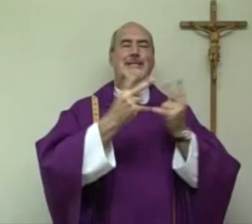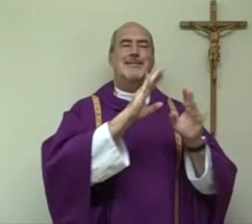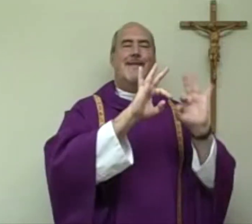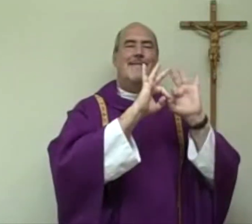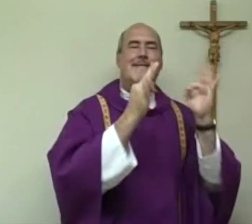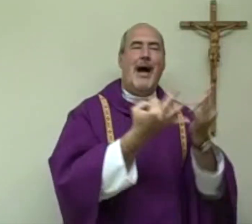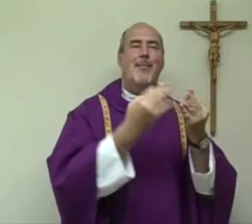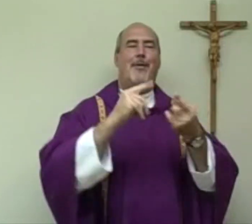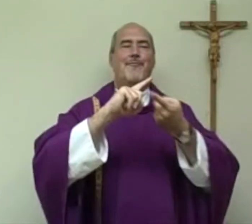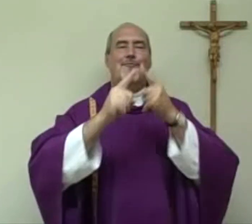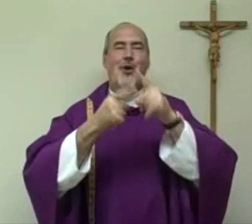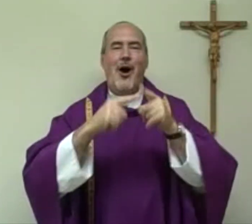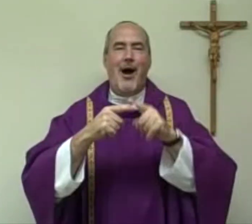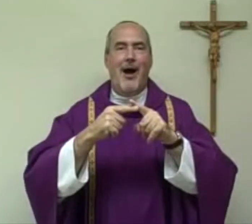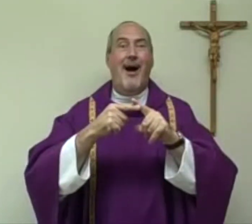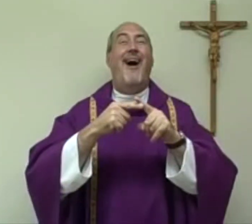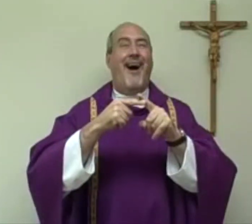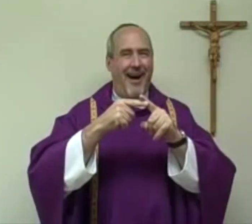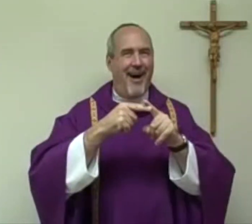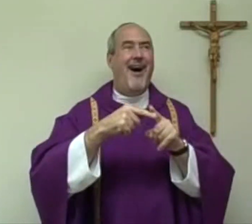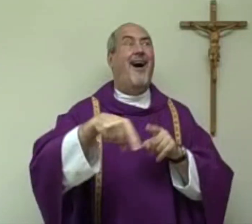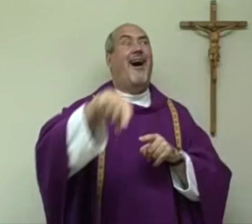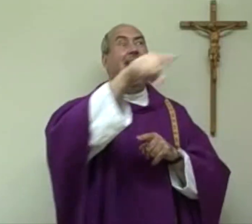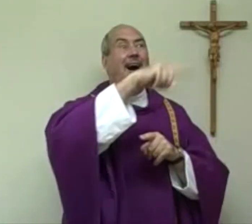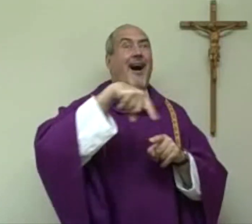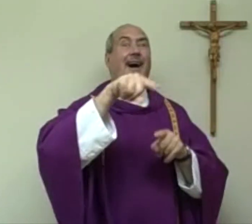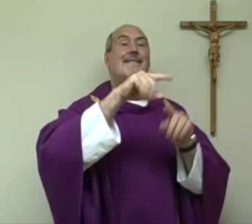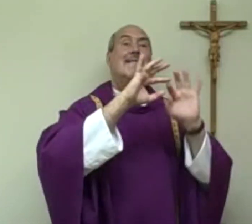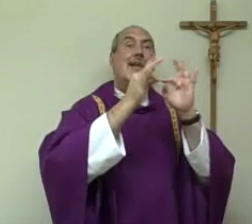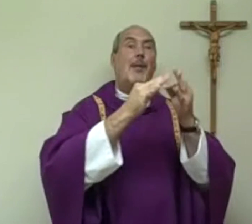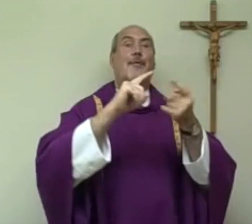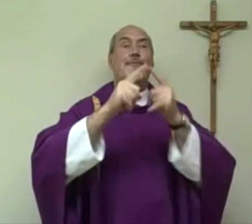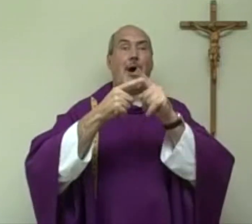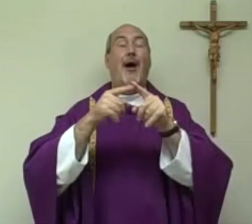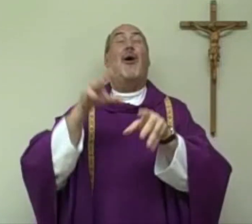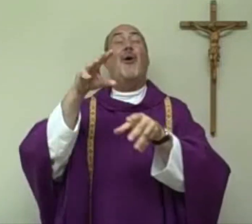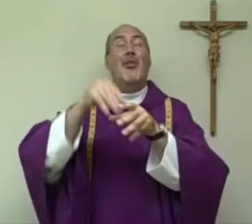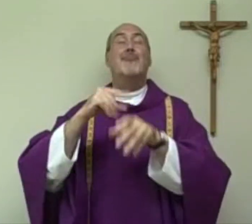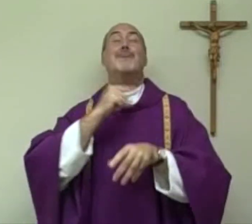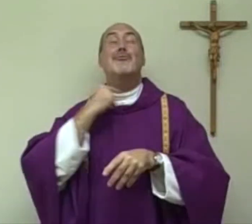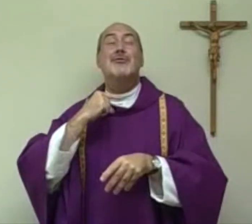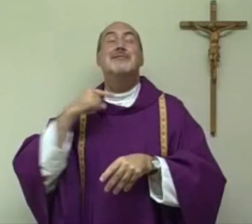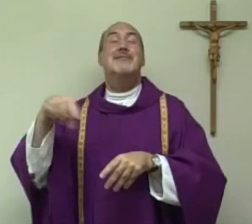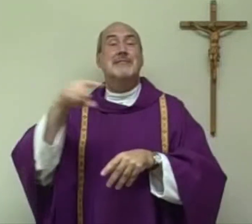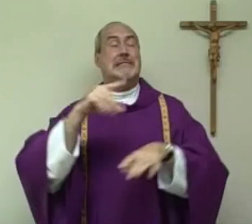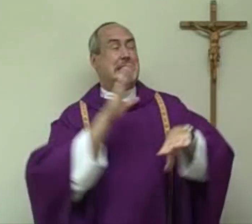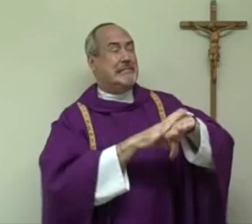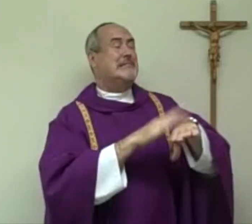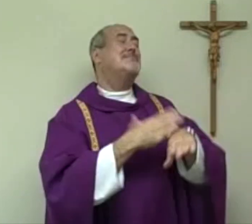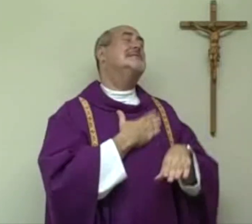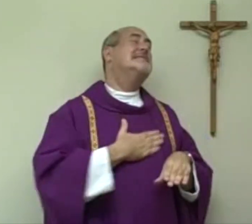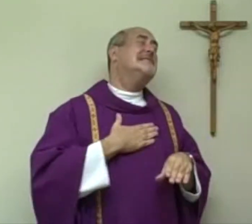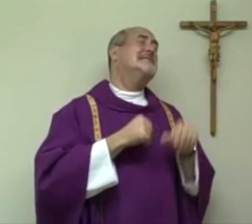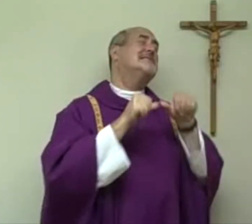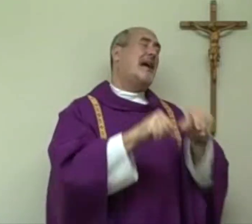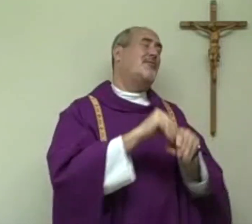people. At one point, he went back to the States on a holiday to visit his family and friends and fellow